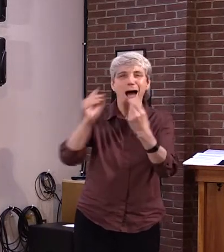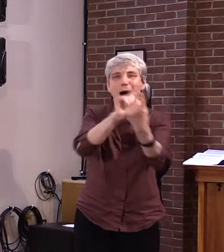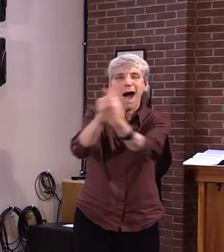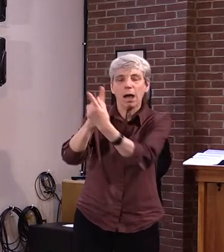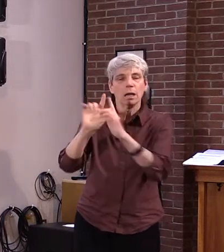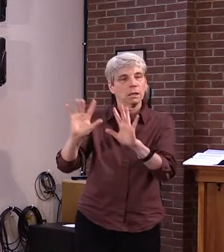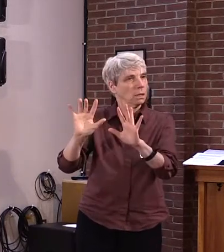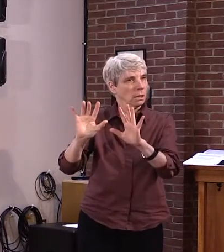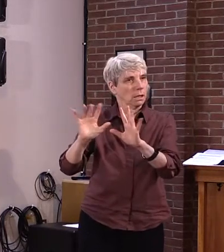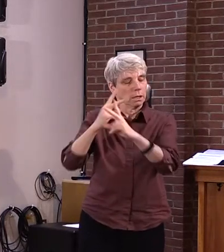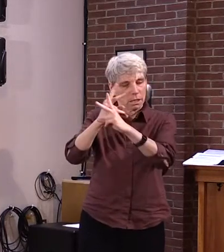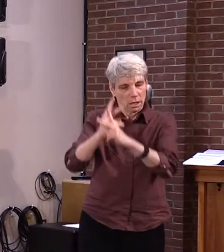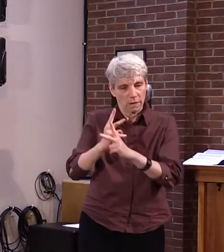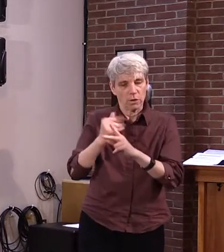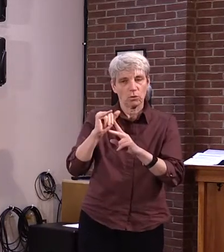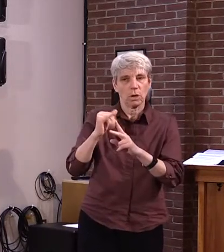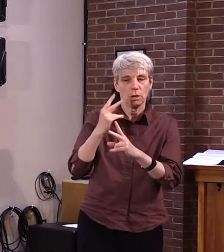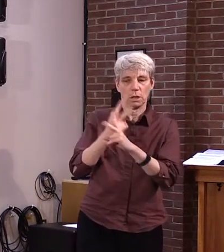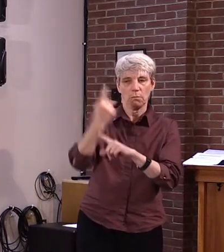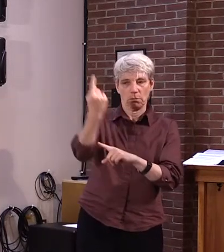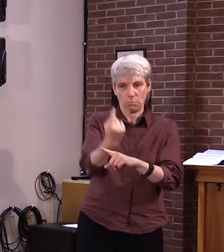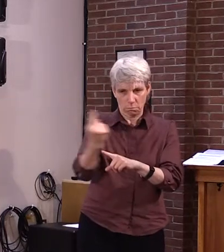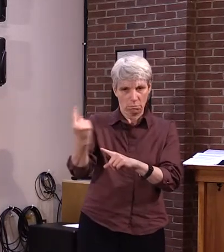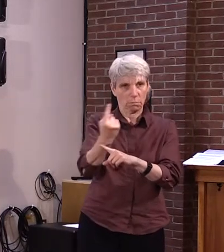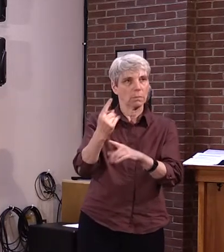areas and coming back.